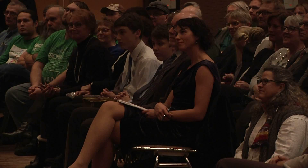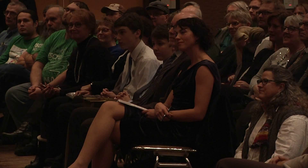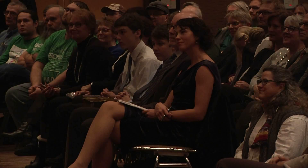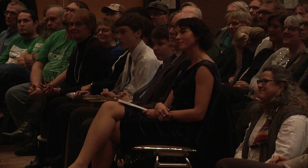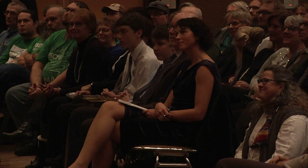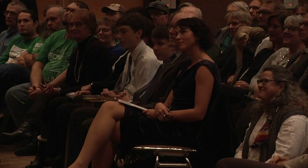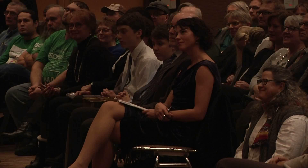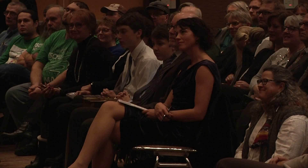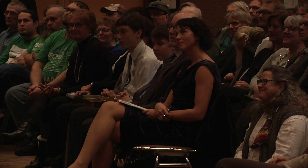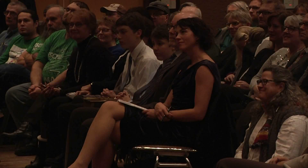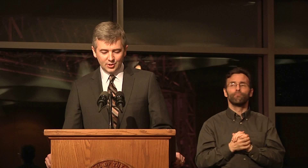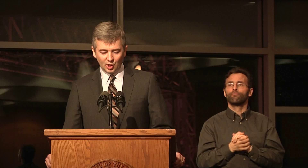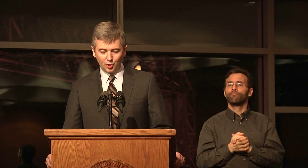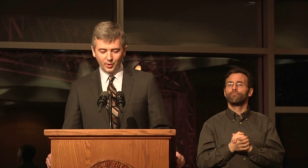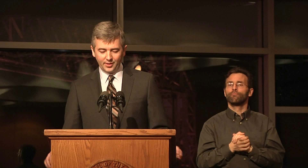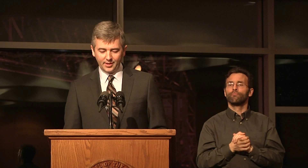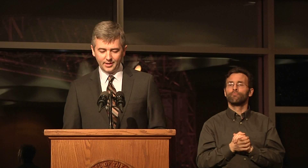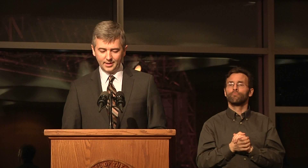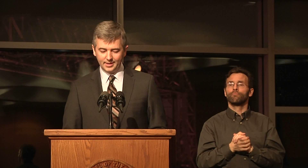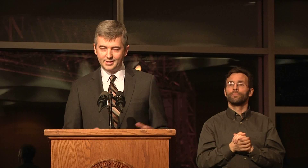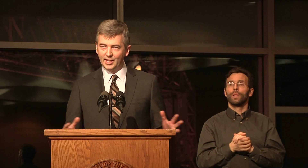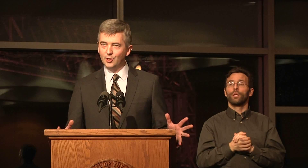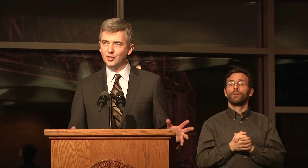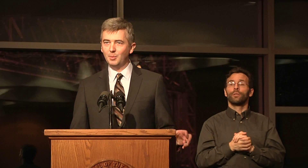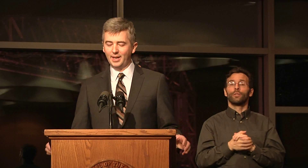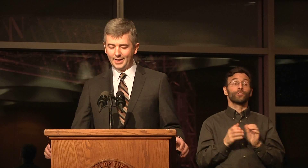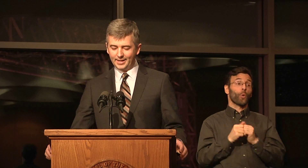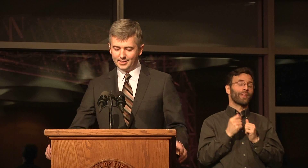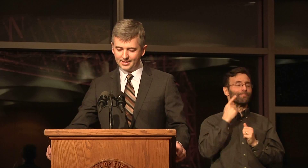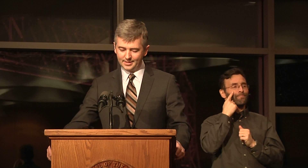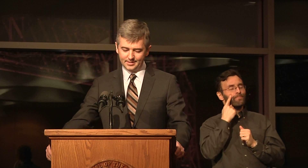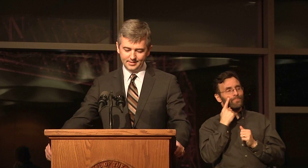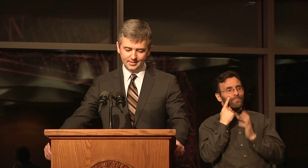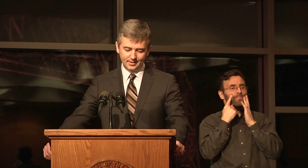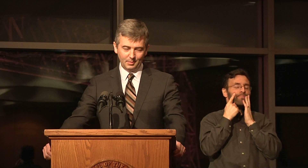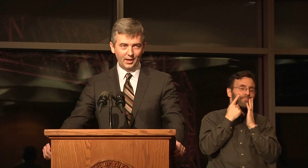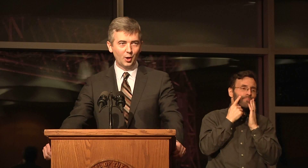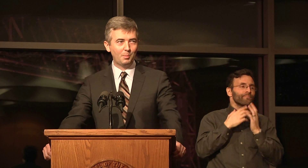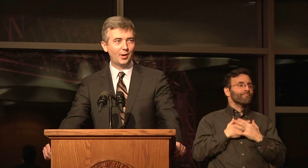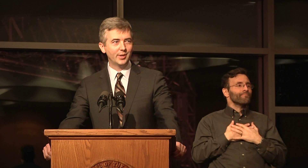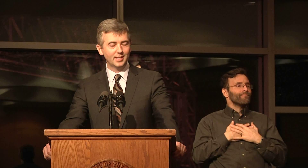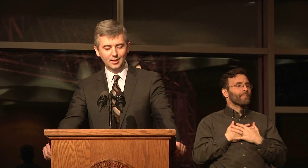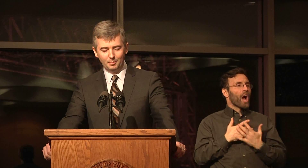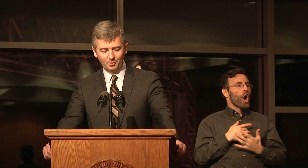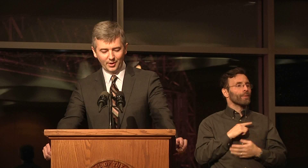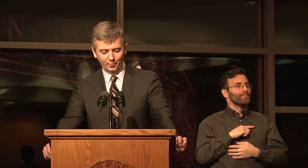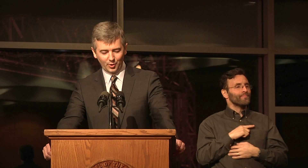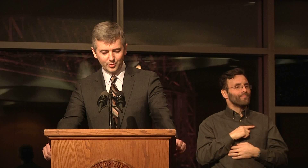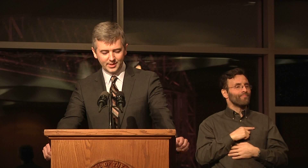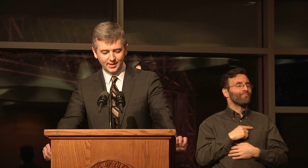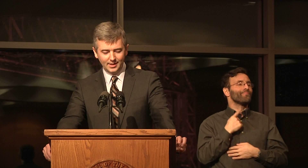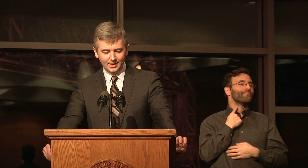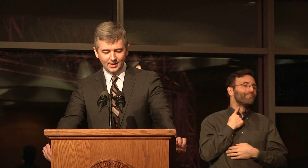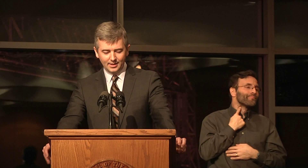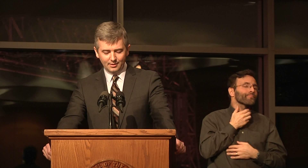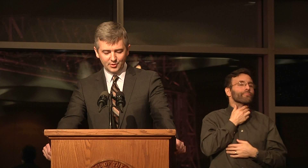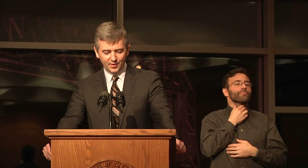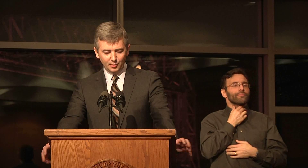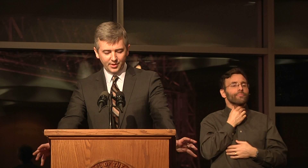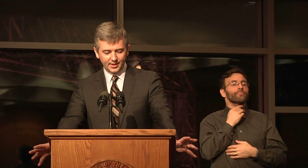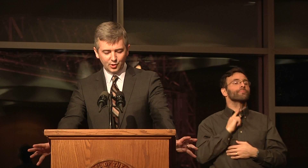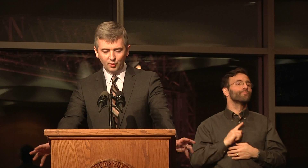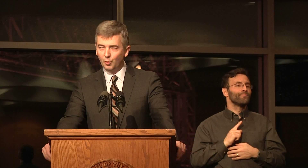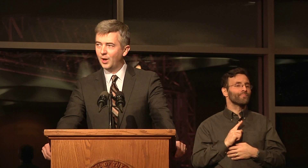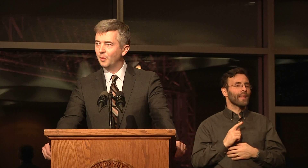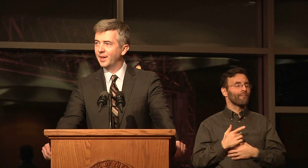choice. So with tears in my eyes and my heart pounding and a lump in my throat, I was